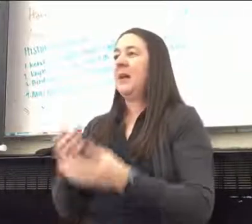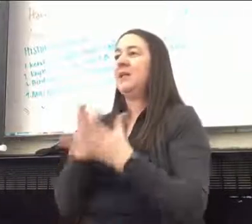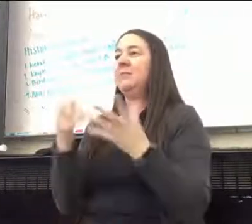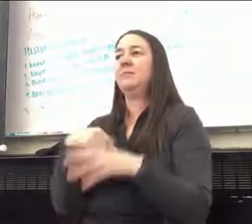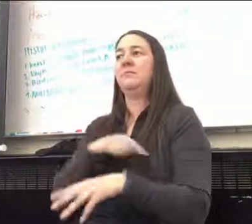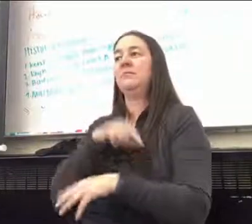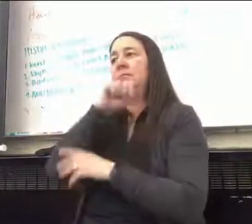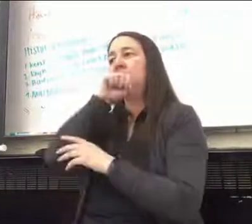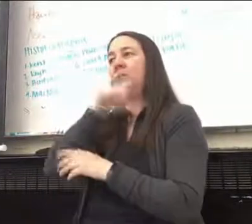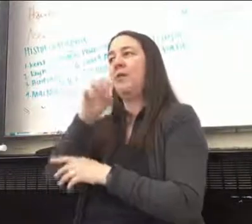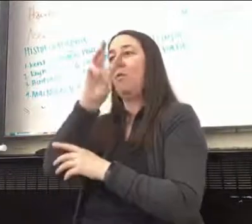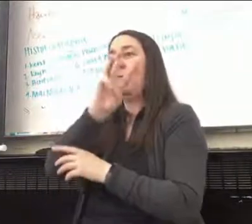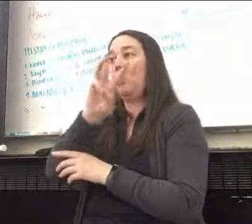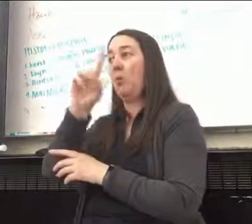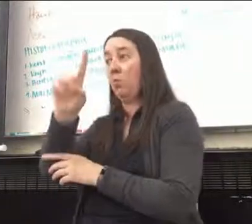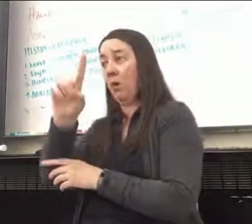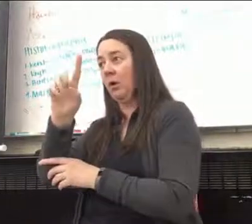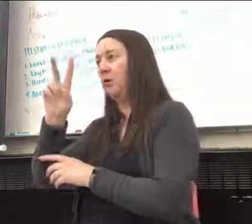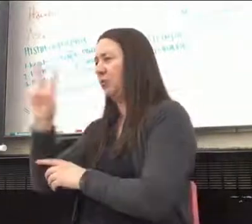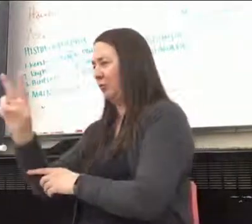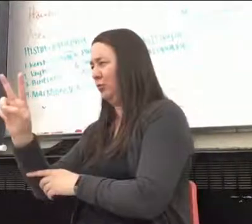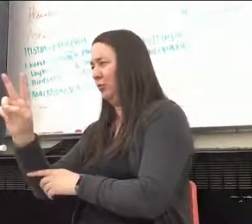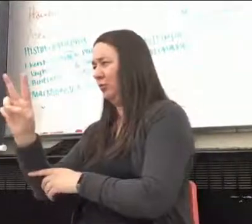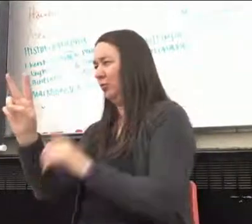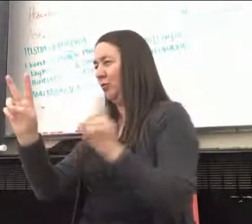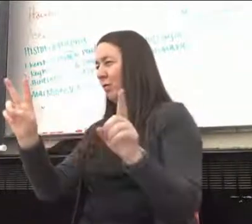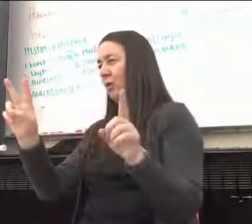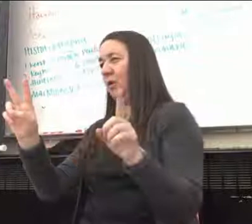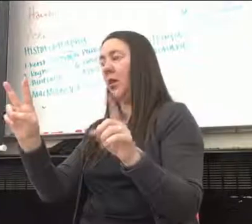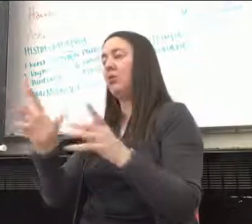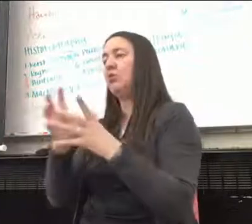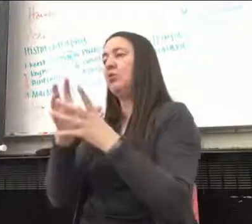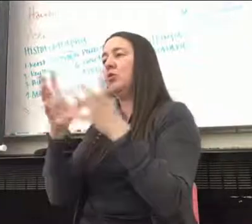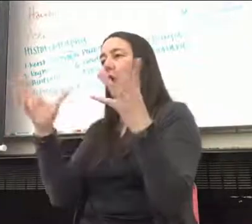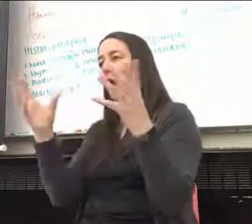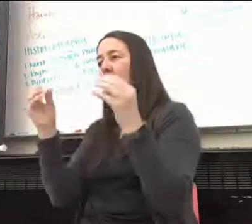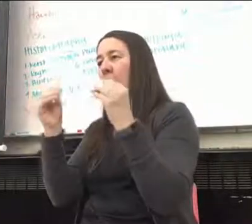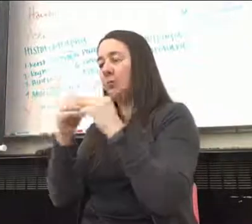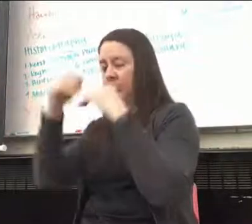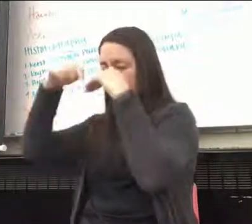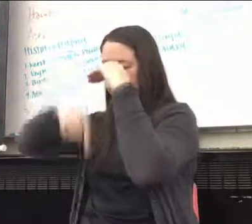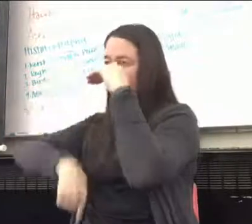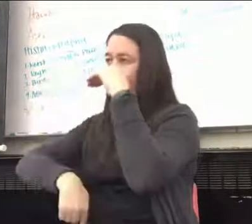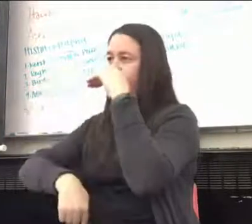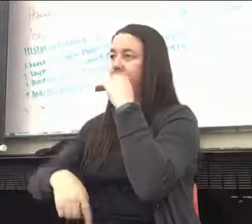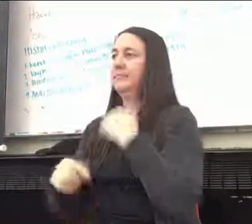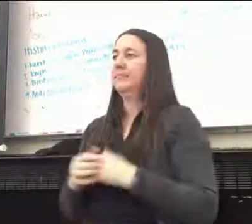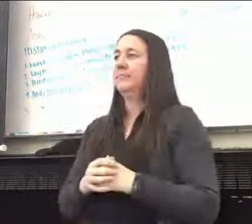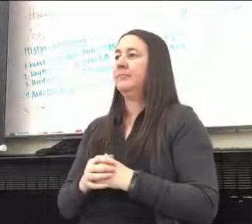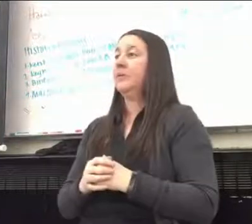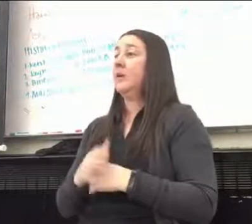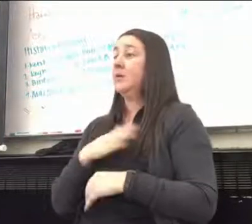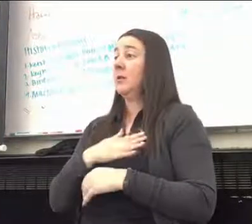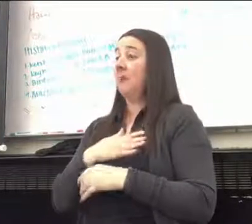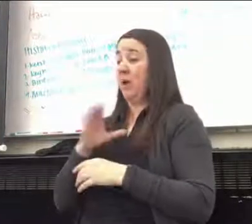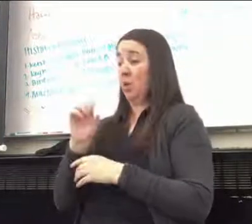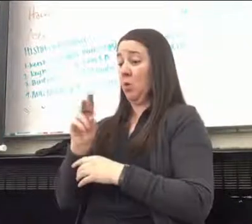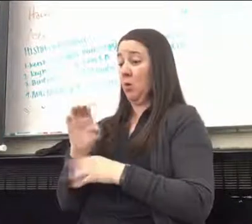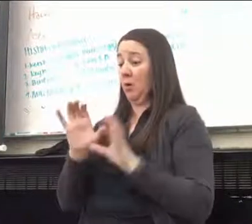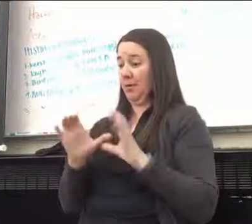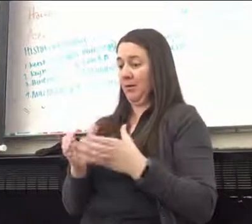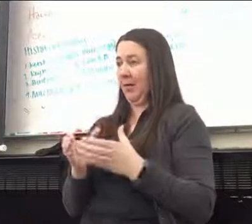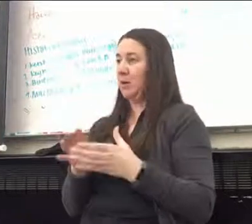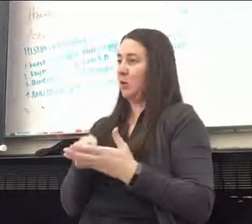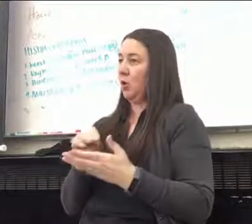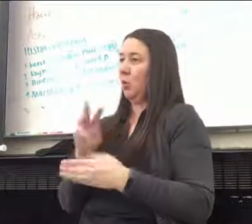World War I and World War II, it is also, though, so much more in American history to teach. So while my core classes learn World War II